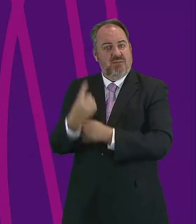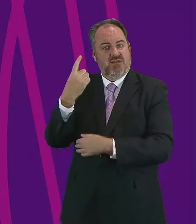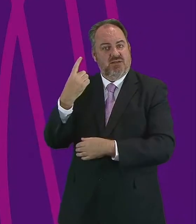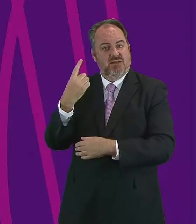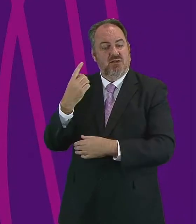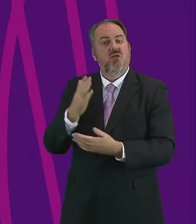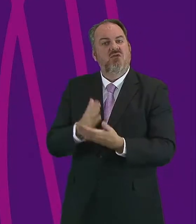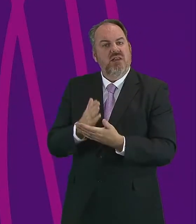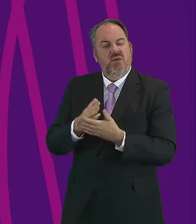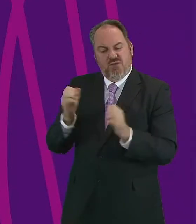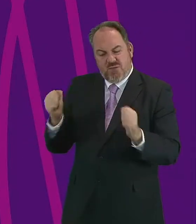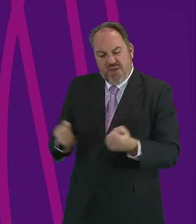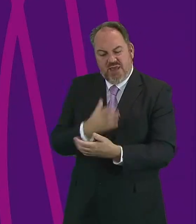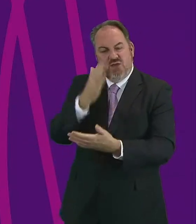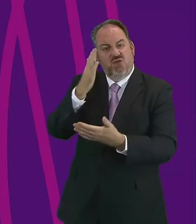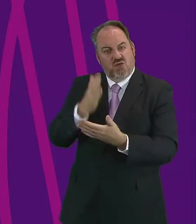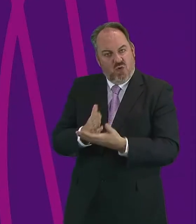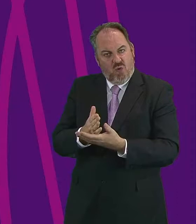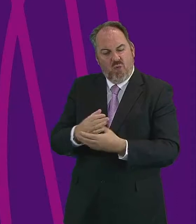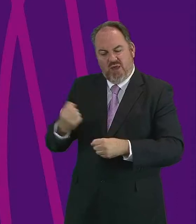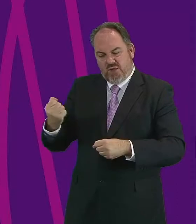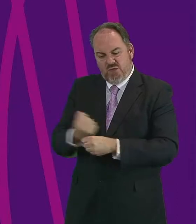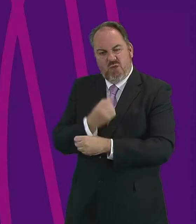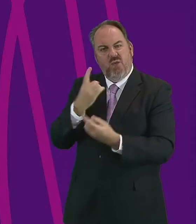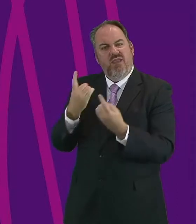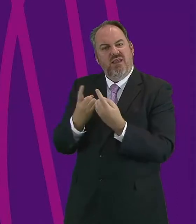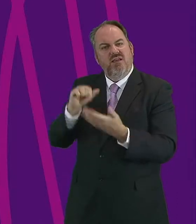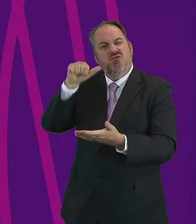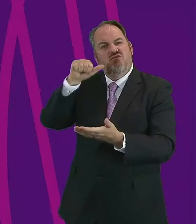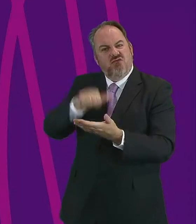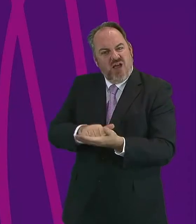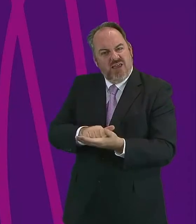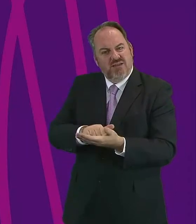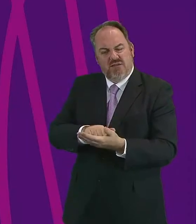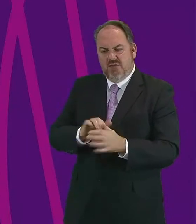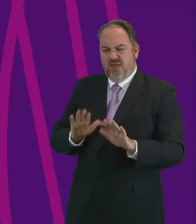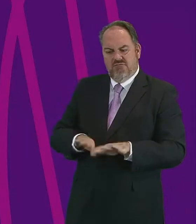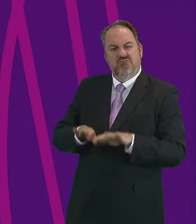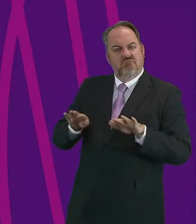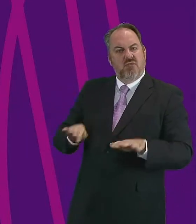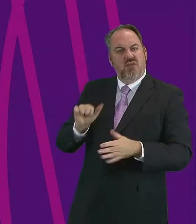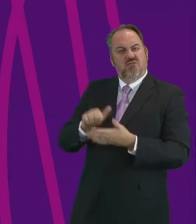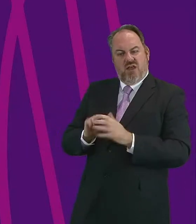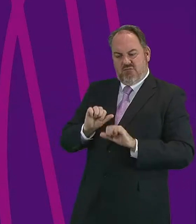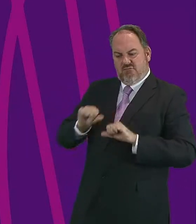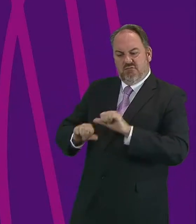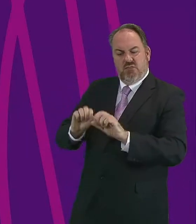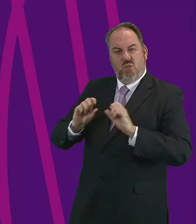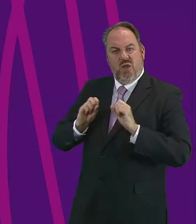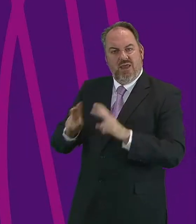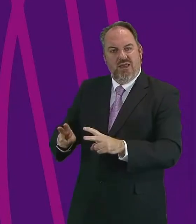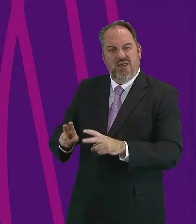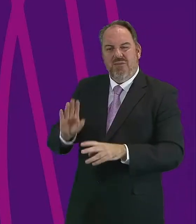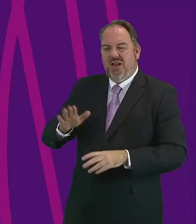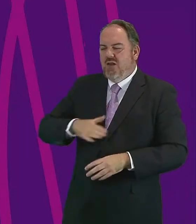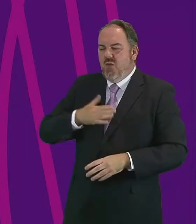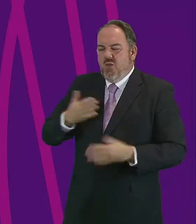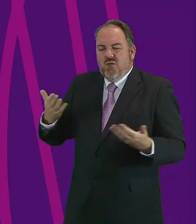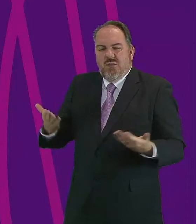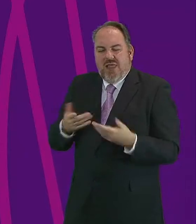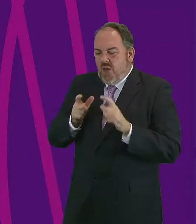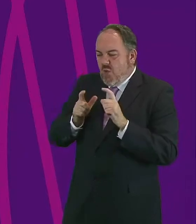us, to make sure that we can do things well and properly. On the disagreement part, I mean, I do think that we would go into semantics here. There's a difference